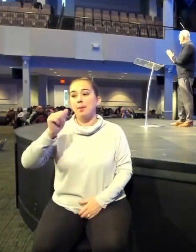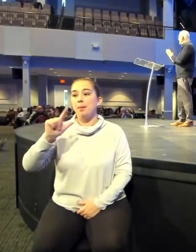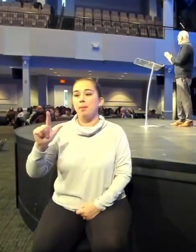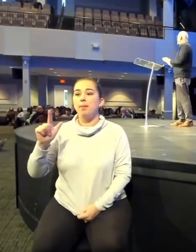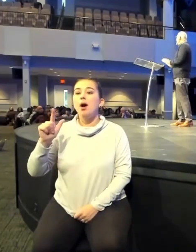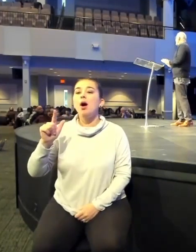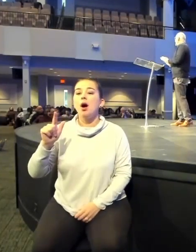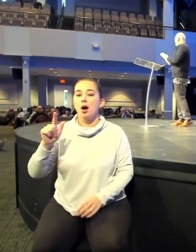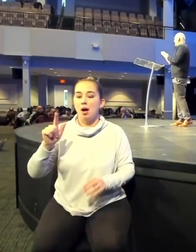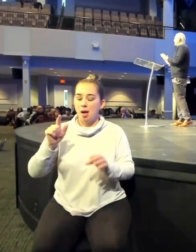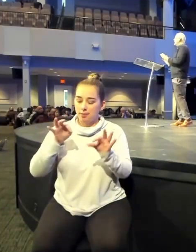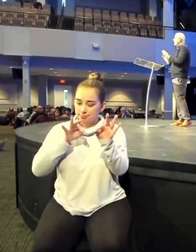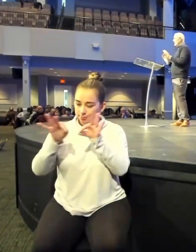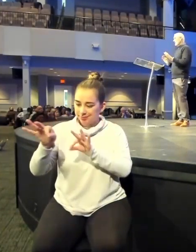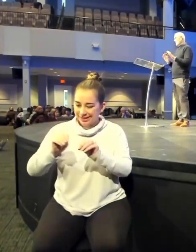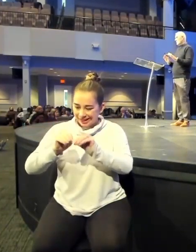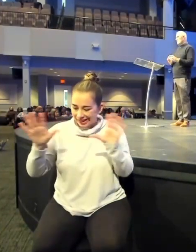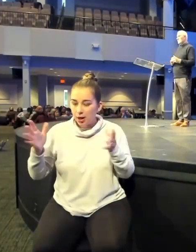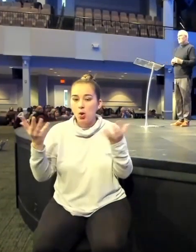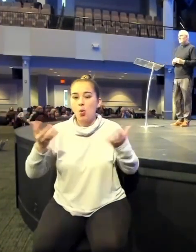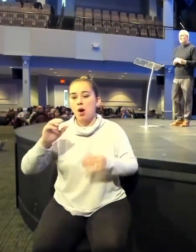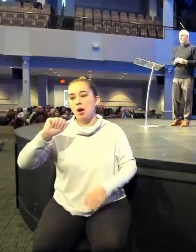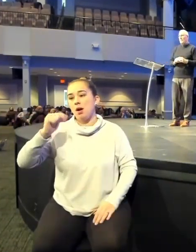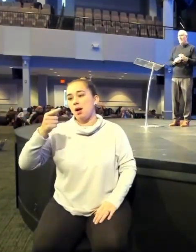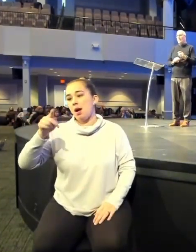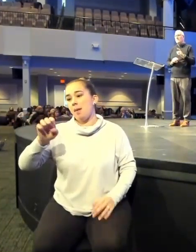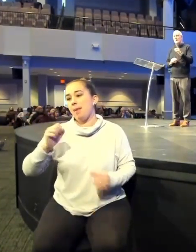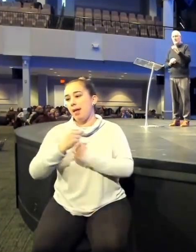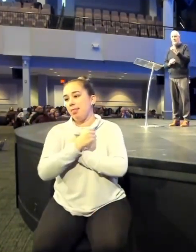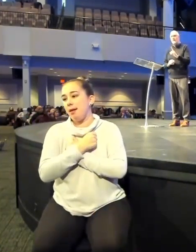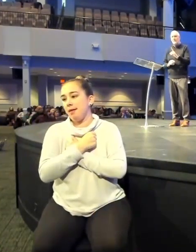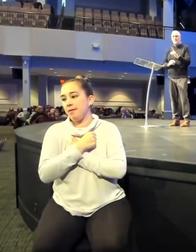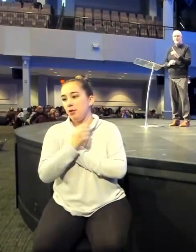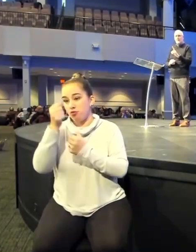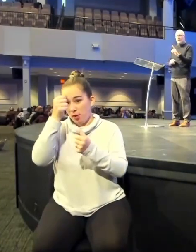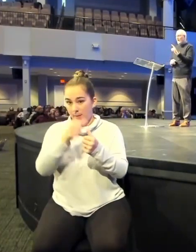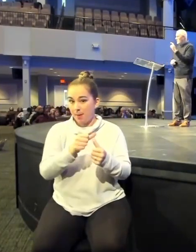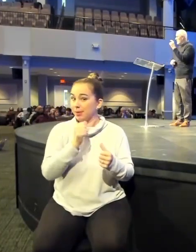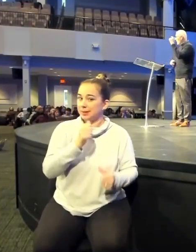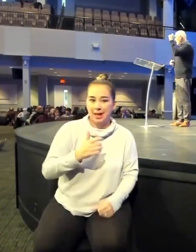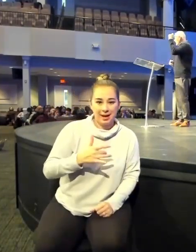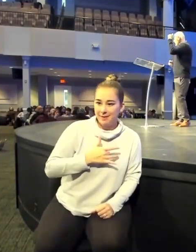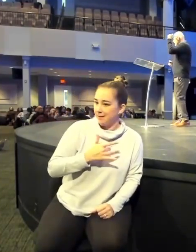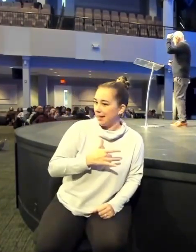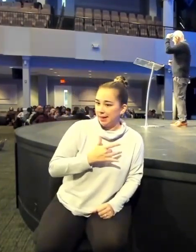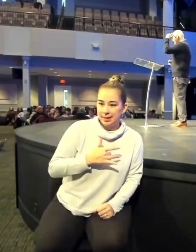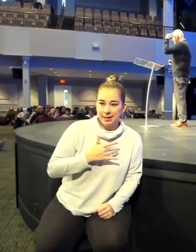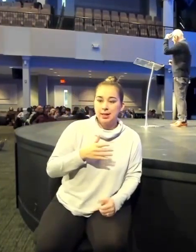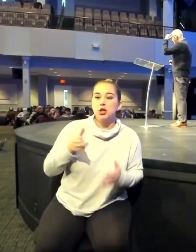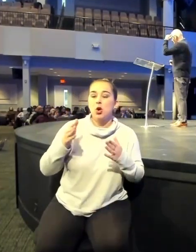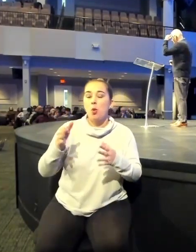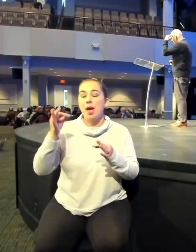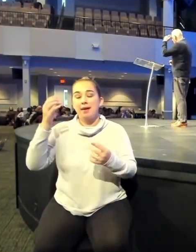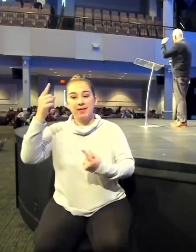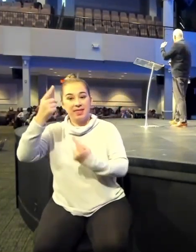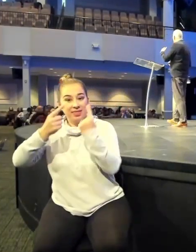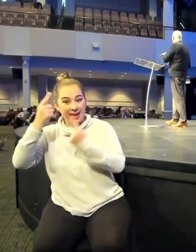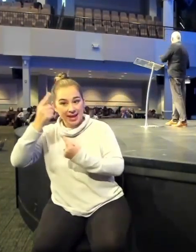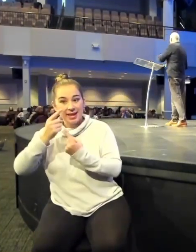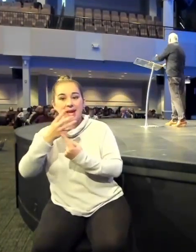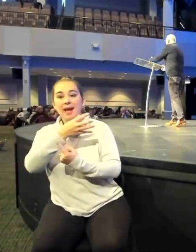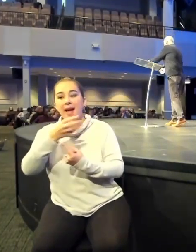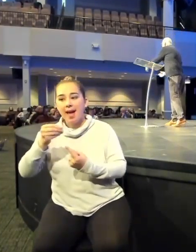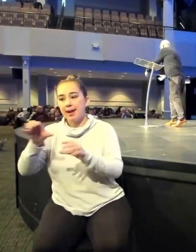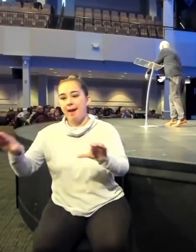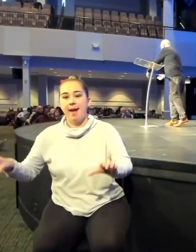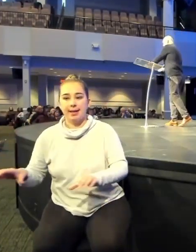clear definition of what agape love is. Remember, it's not a feeling. It's a way of thinking, and it's a way